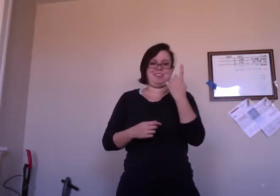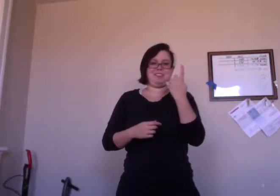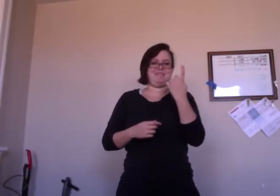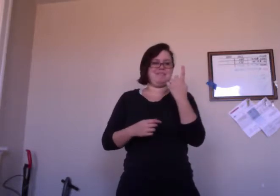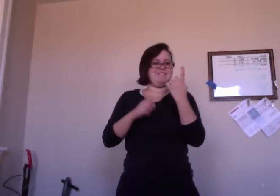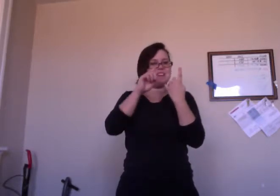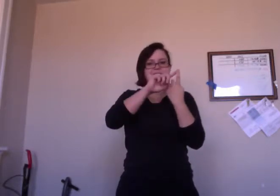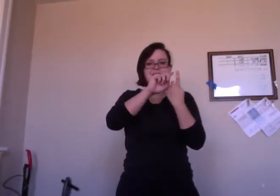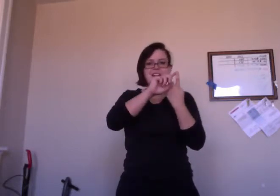up.